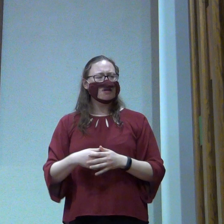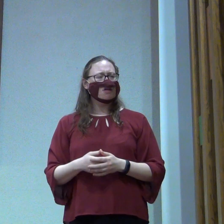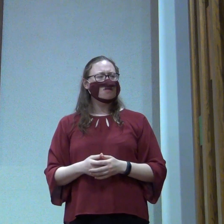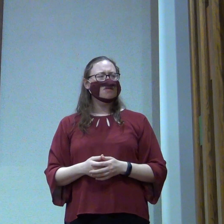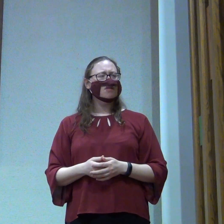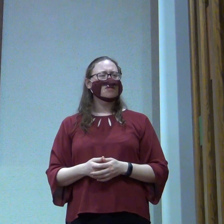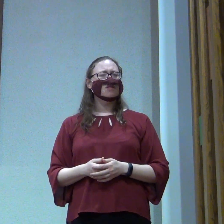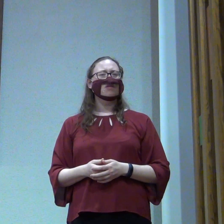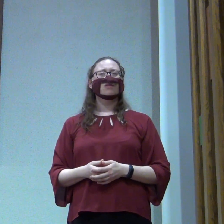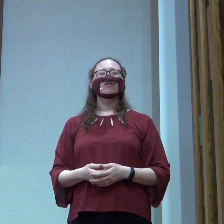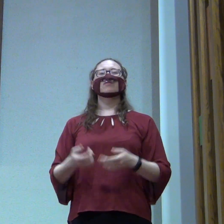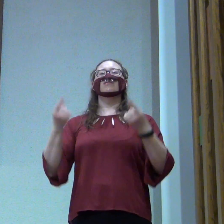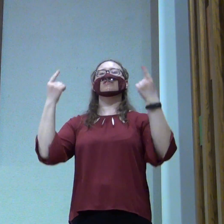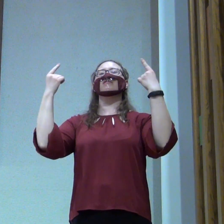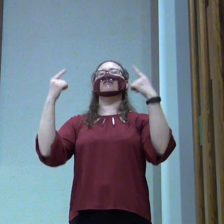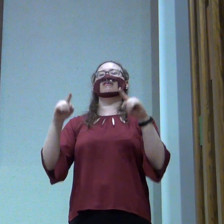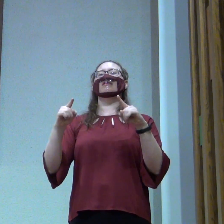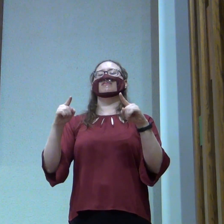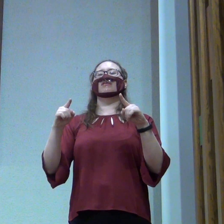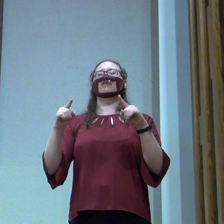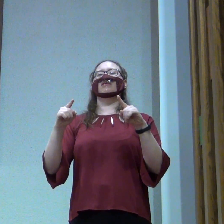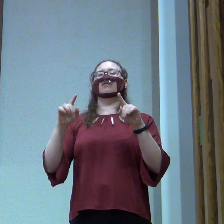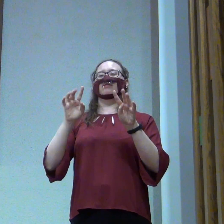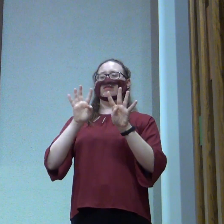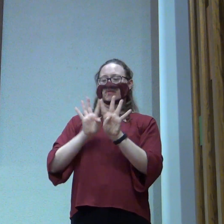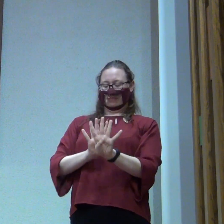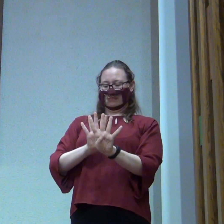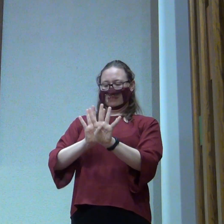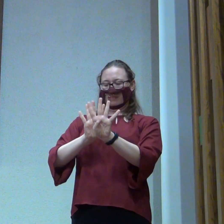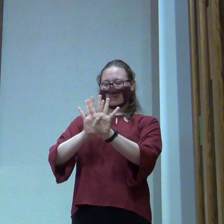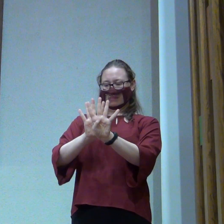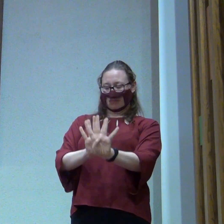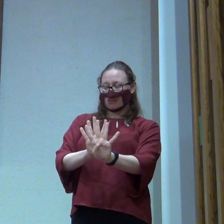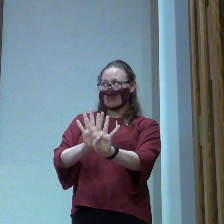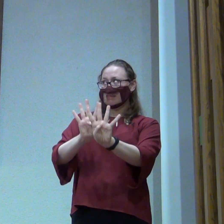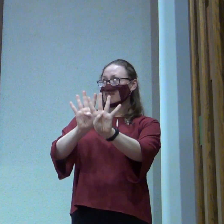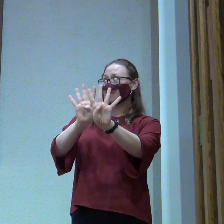Then the march past began.